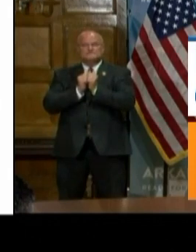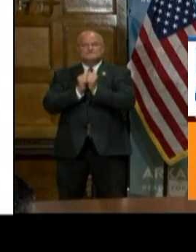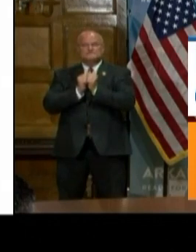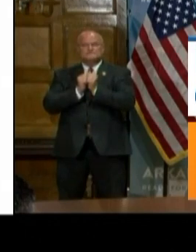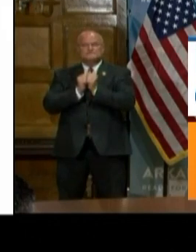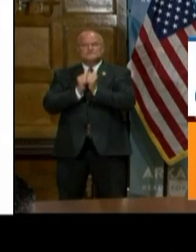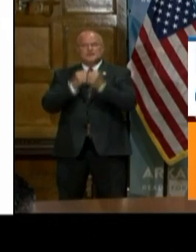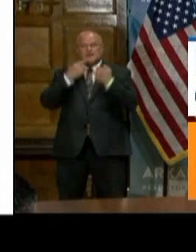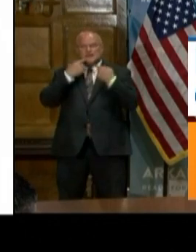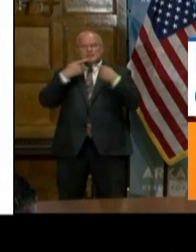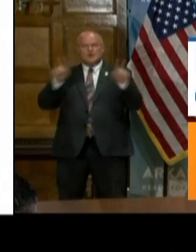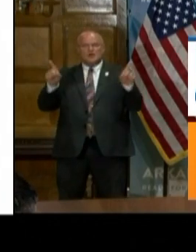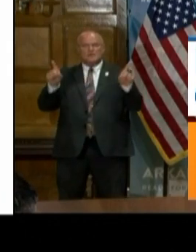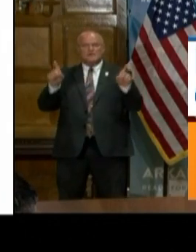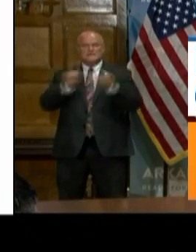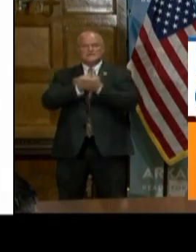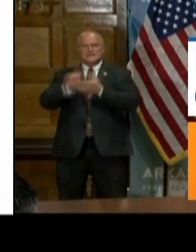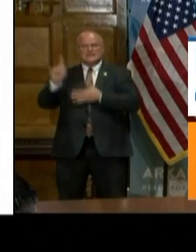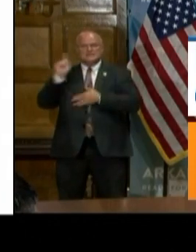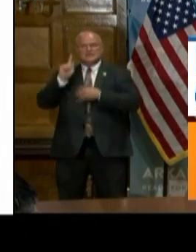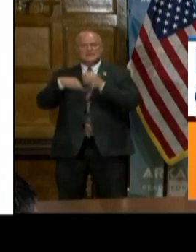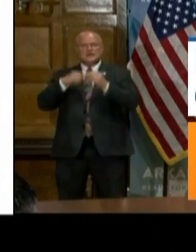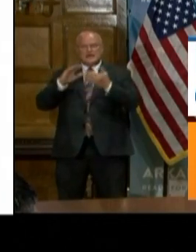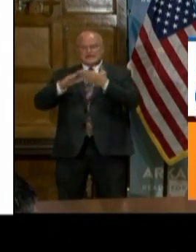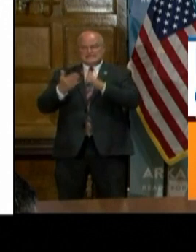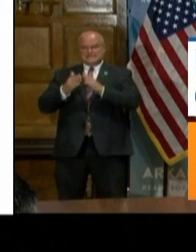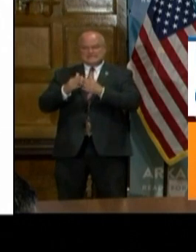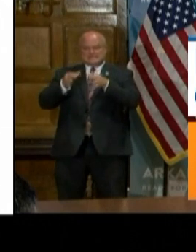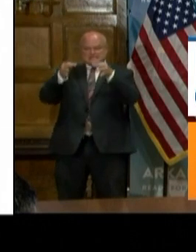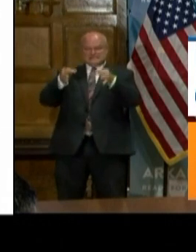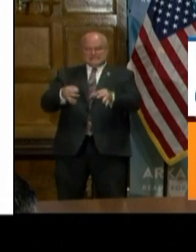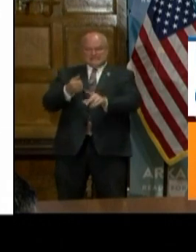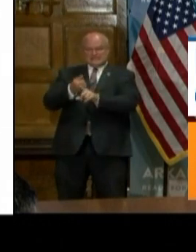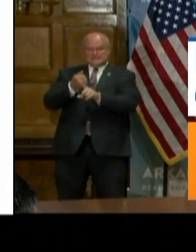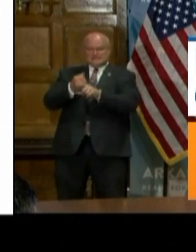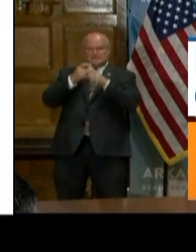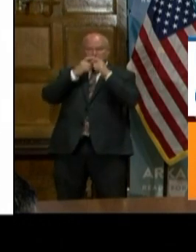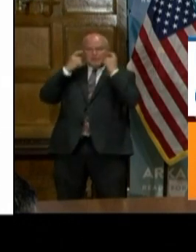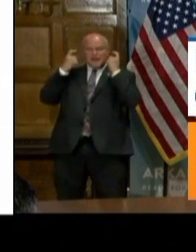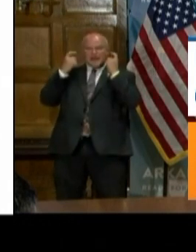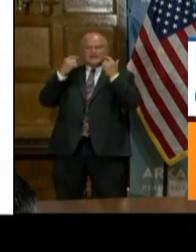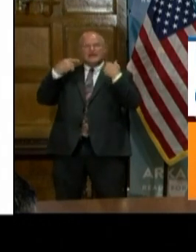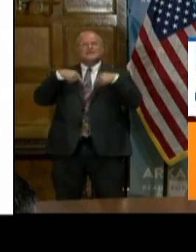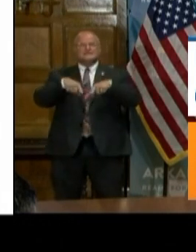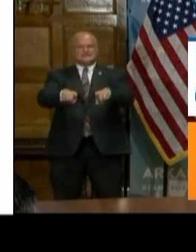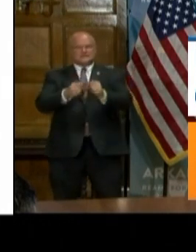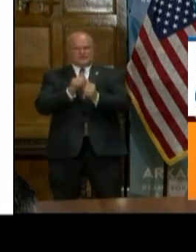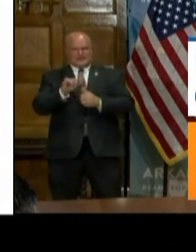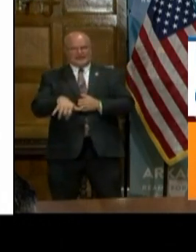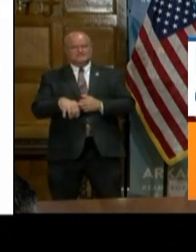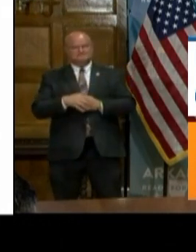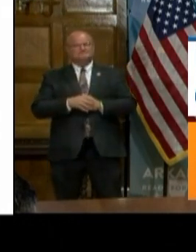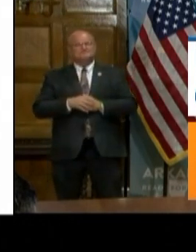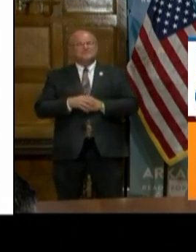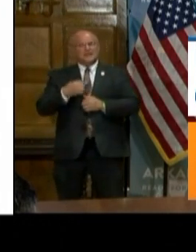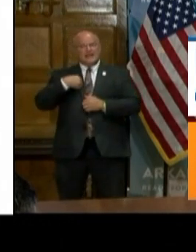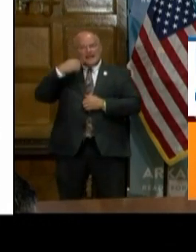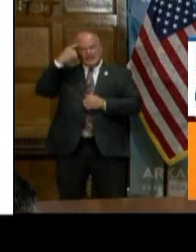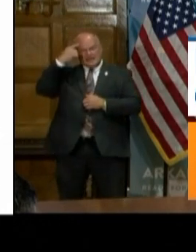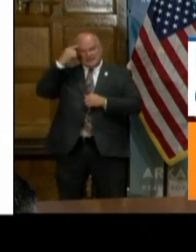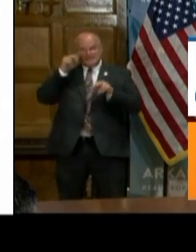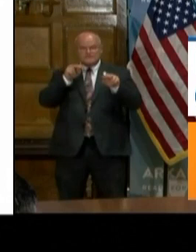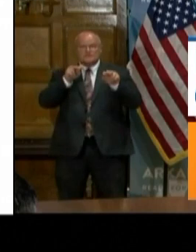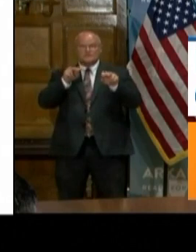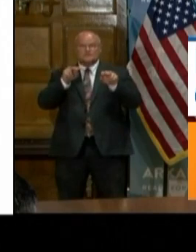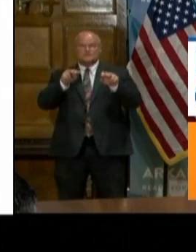proclamation last week around cities being able to enact their own ordinances, this is consistent with that. And I think if you just